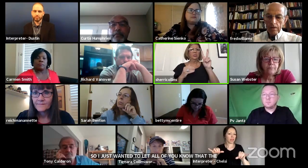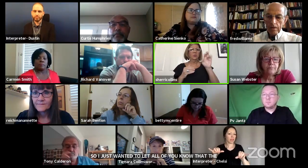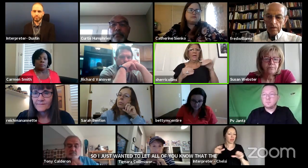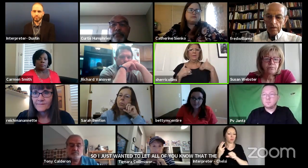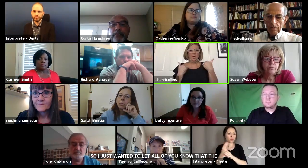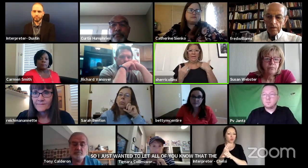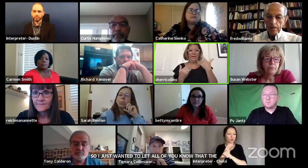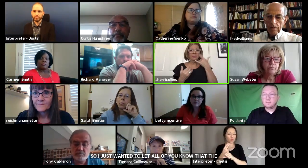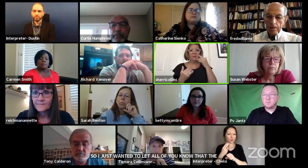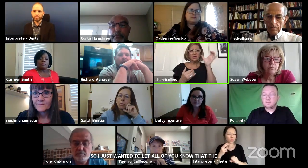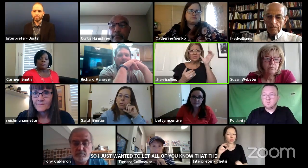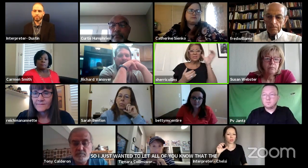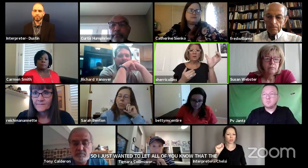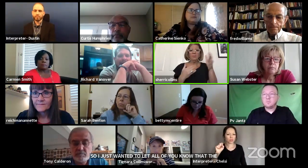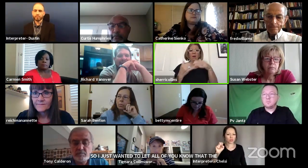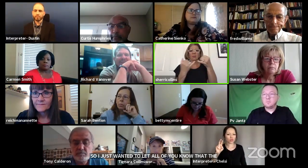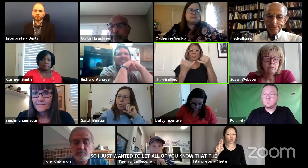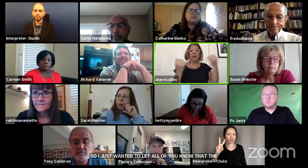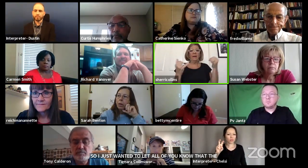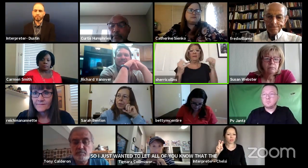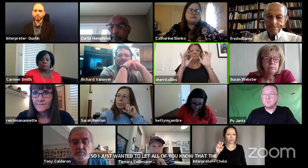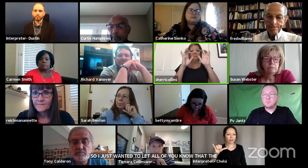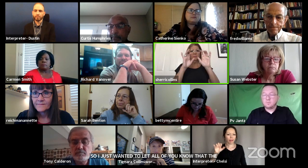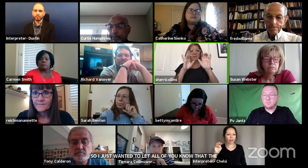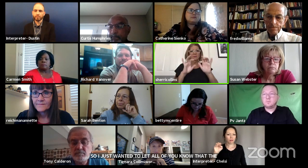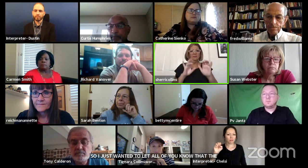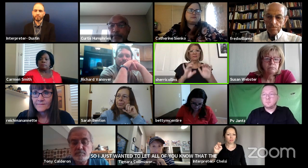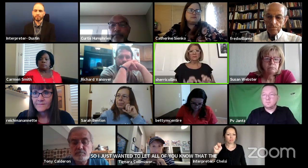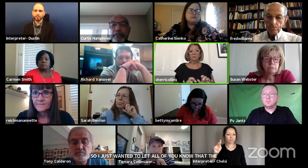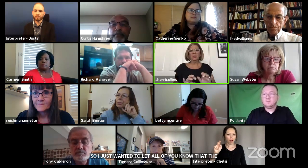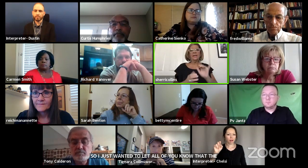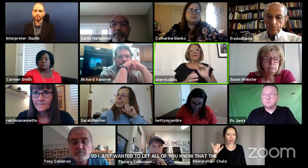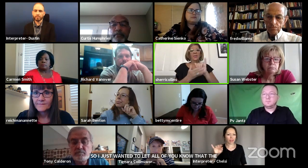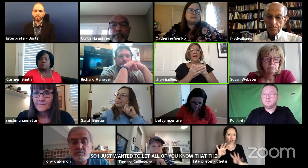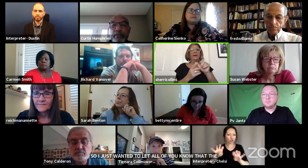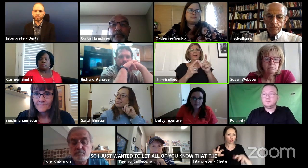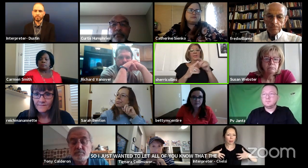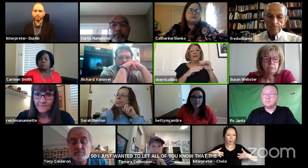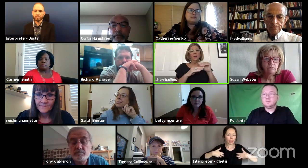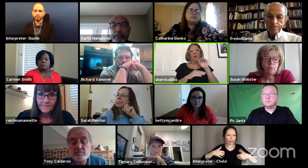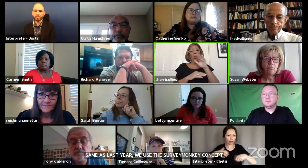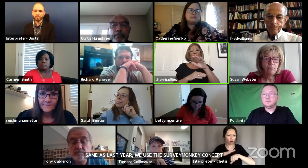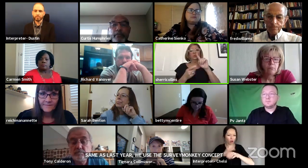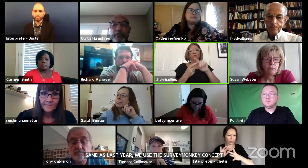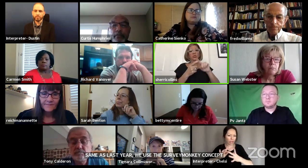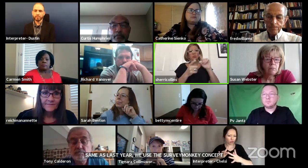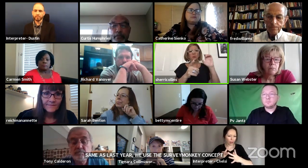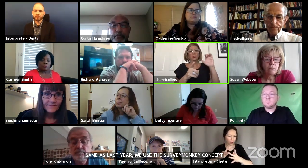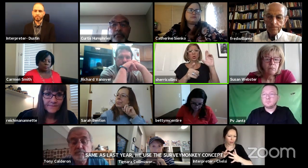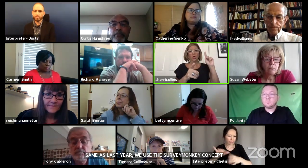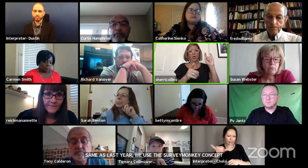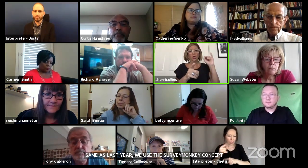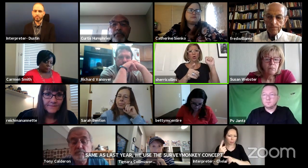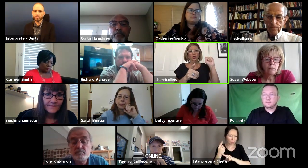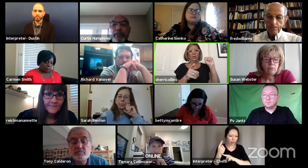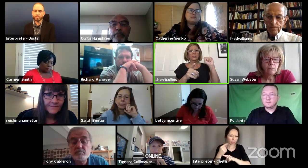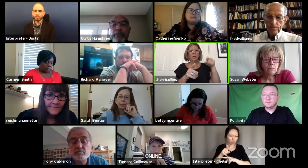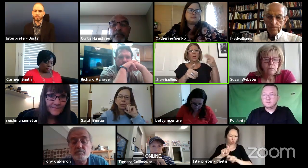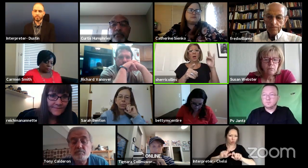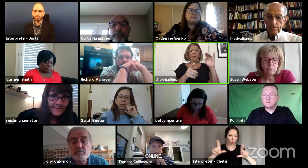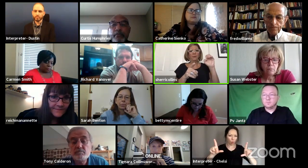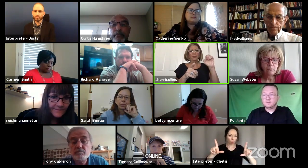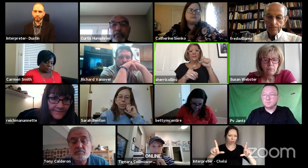or survey monkey concept online. You can complete that, and then I'll go to